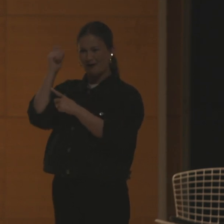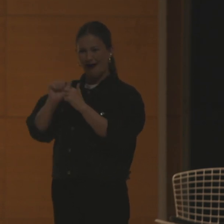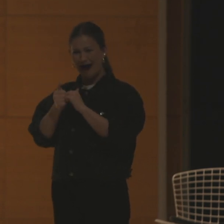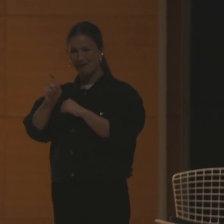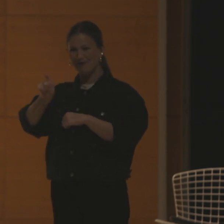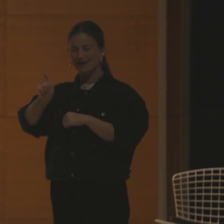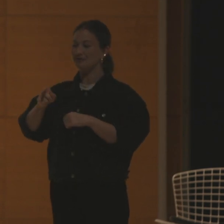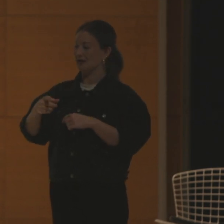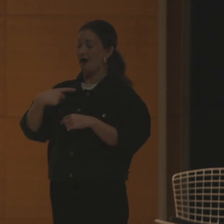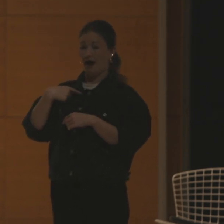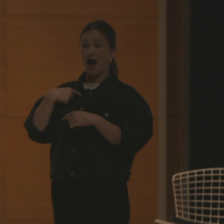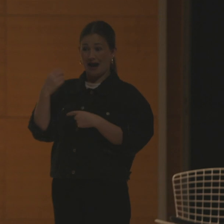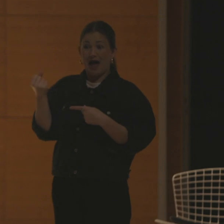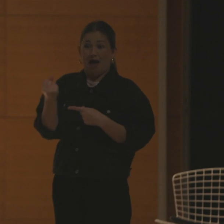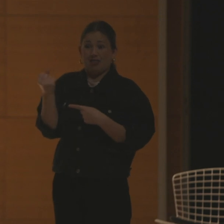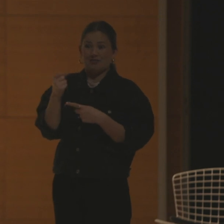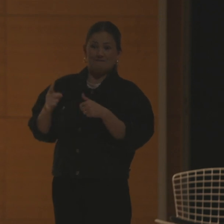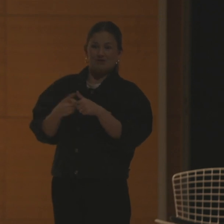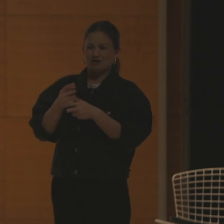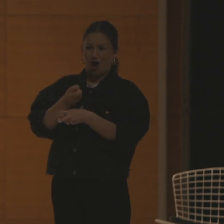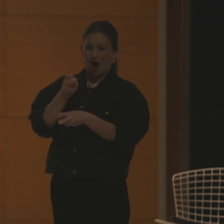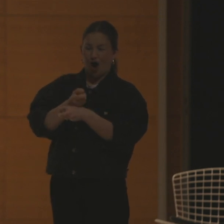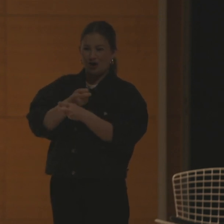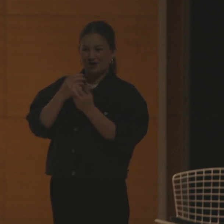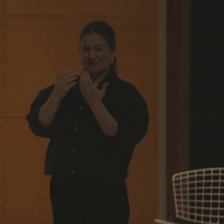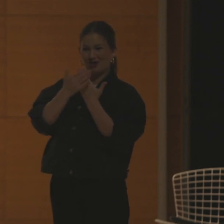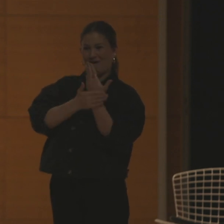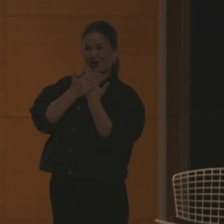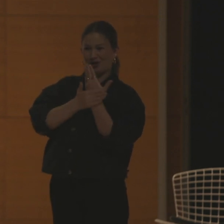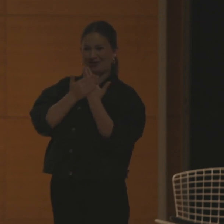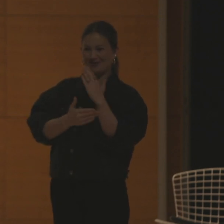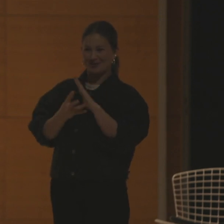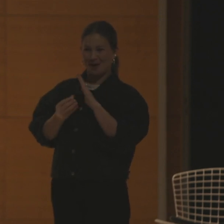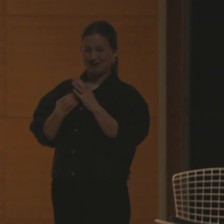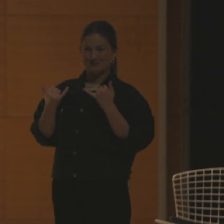hardcover copy today. Y'all have a copy and I don't, so that was really cool.